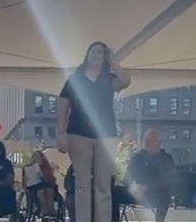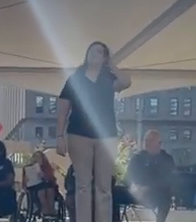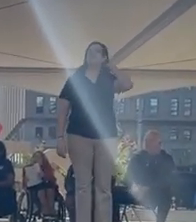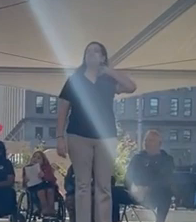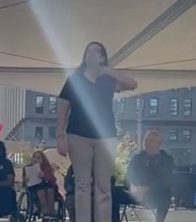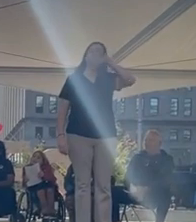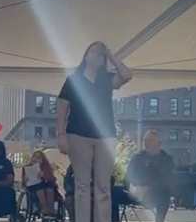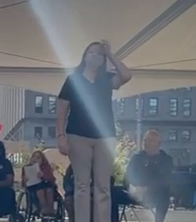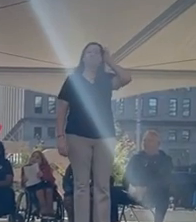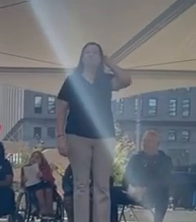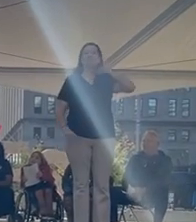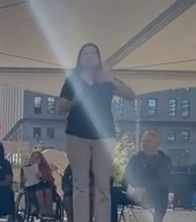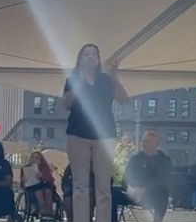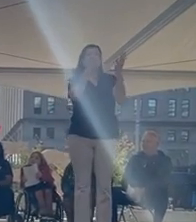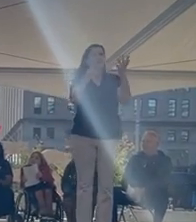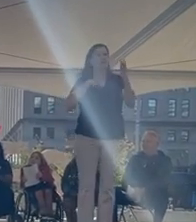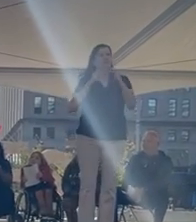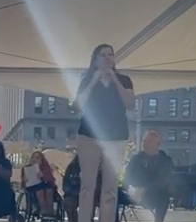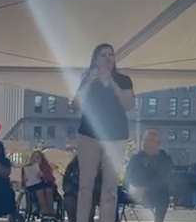I'm going to now fix this.